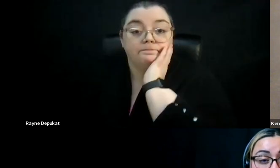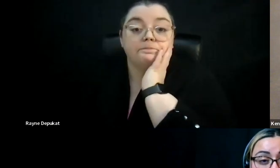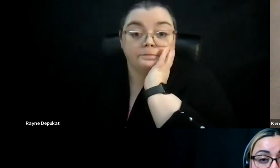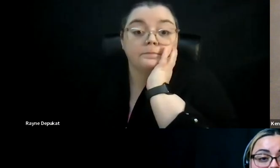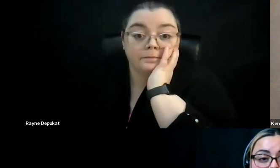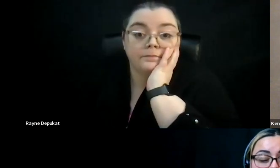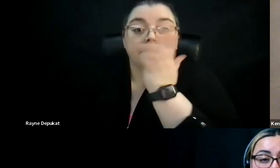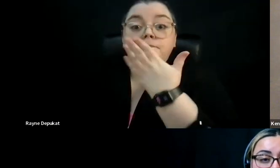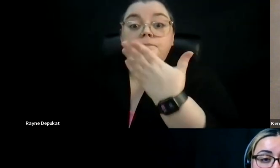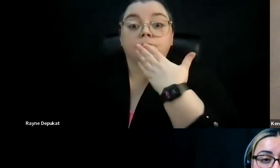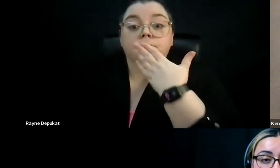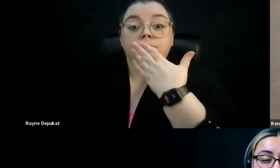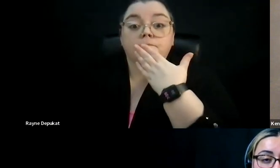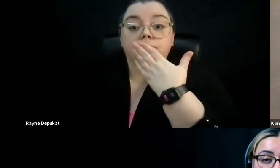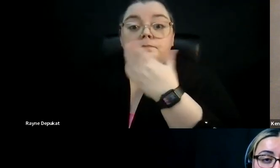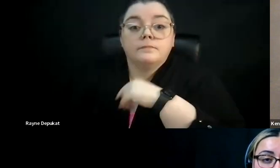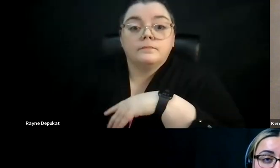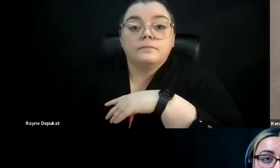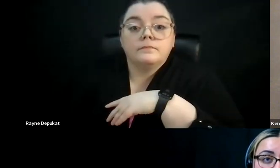settlement. Great. Thank you very much.